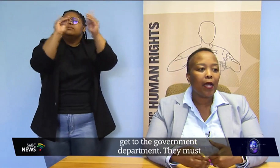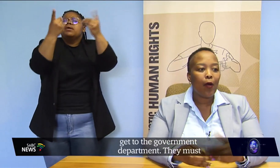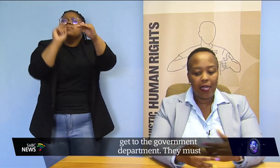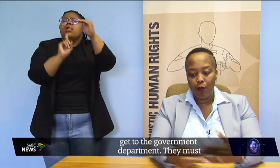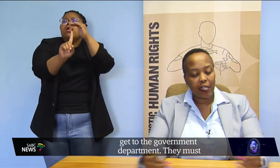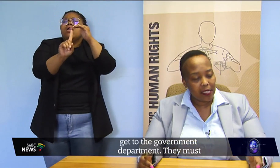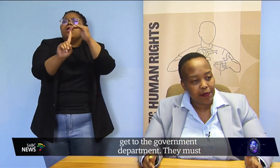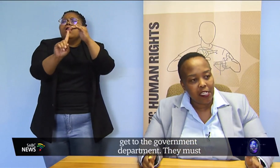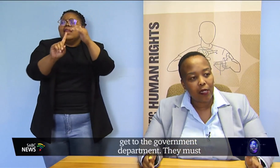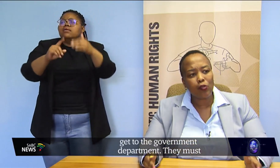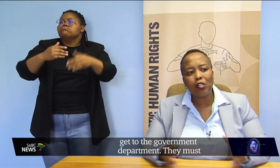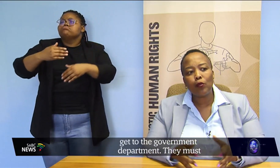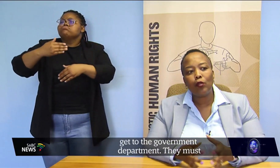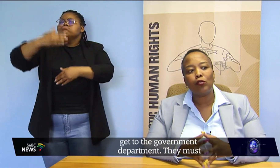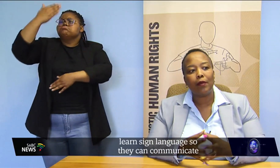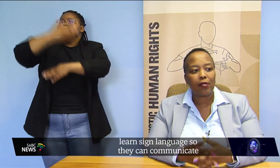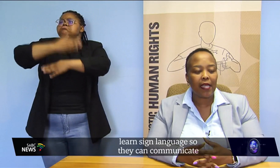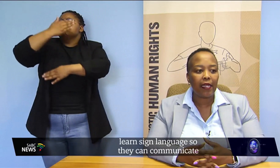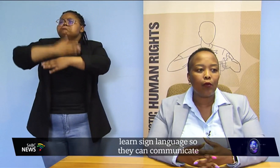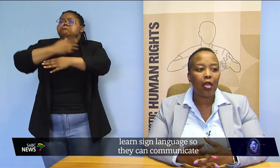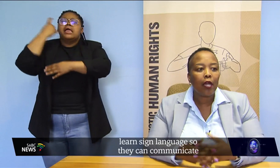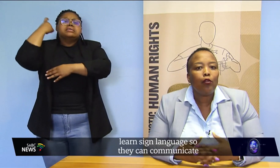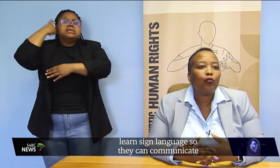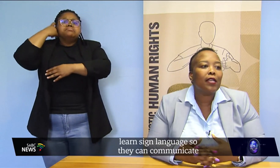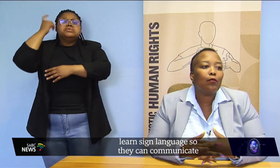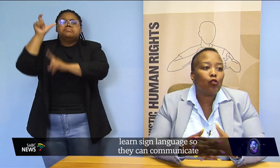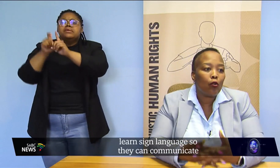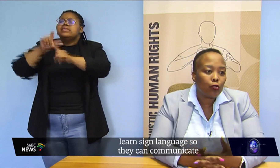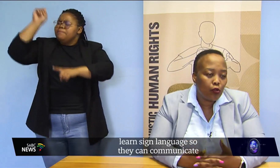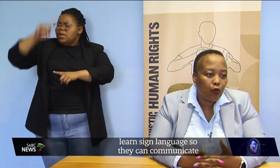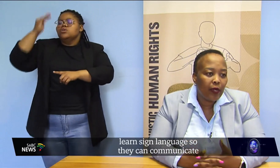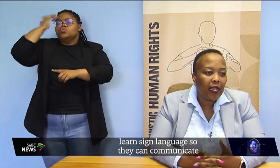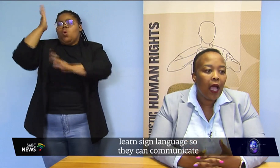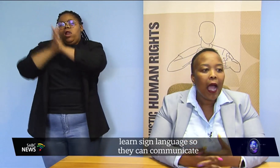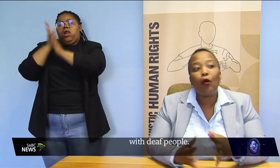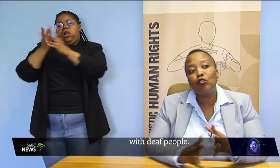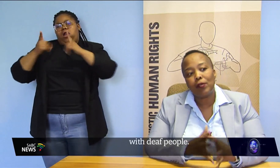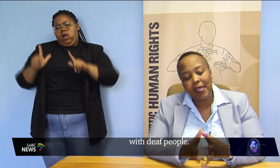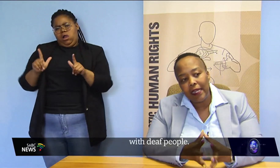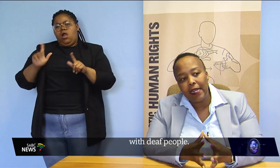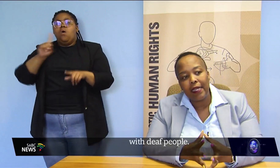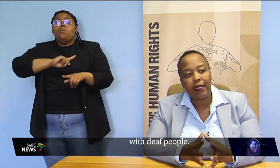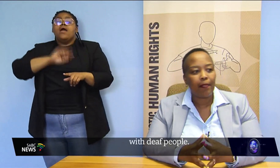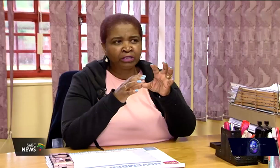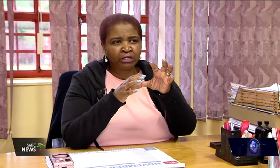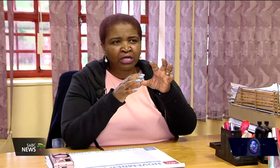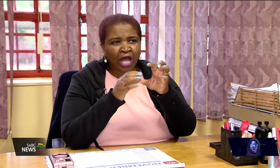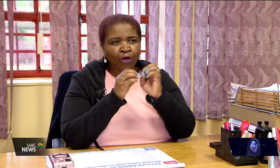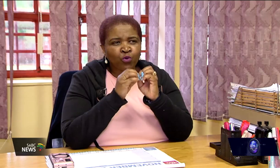wa leng mo reception o tshwanetse ba ile o tseba go saena gore ge e le gore go tsena motho wa go kgone go bolela a kgone go saena le ena. We